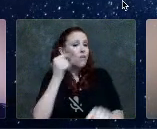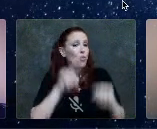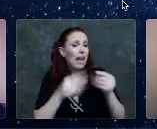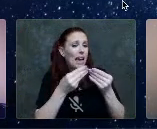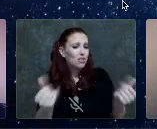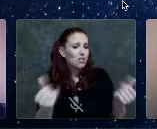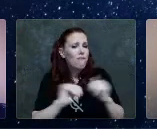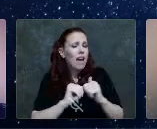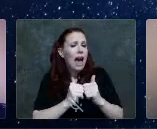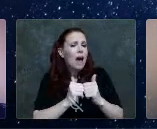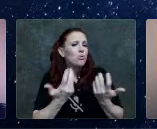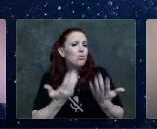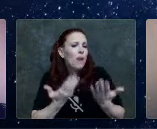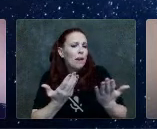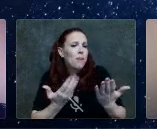way to fail gracefully?